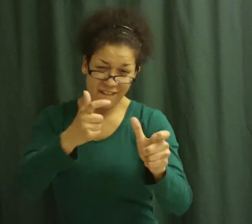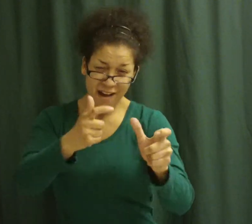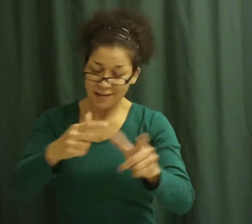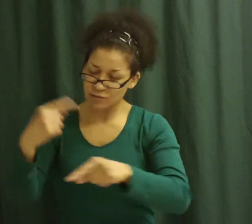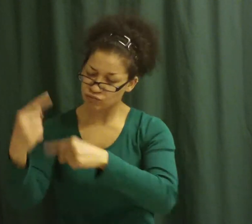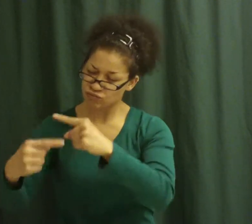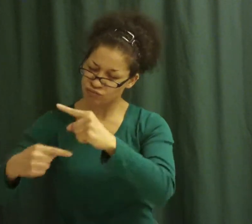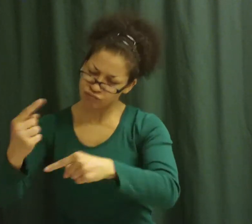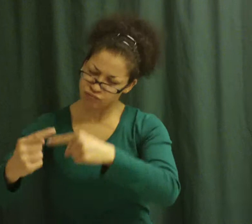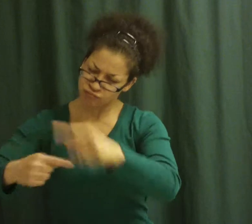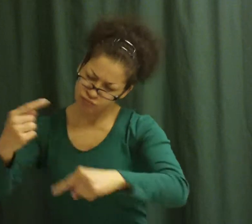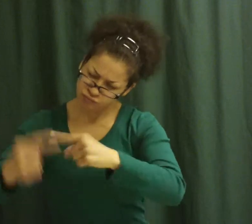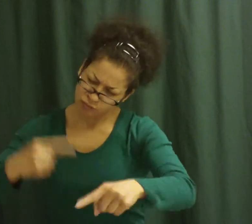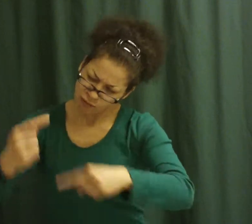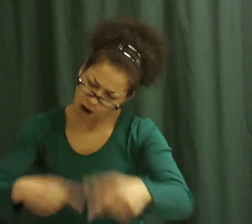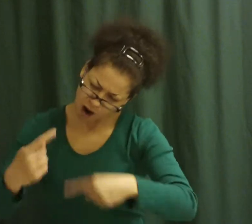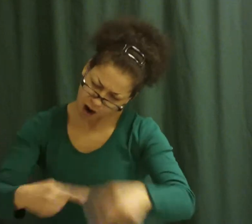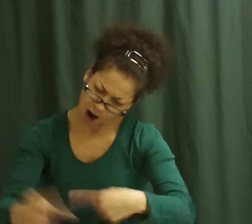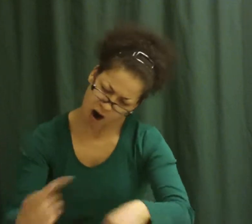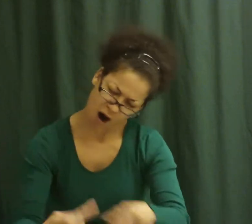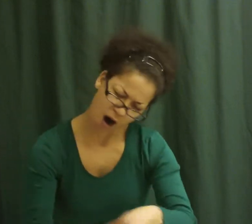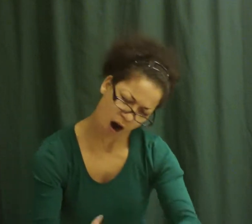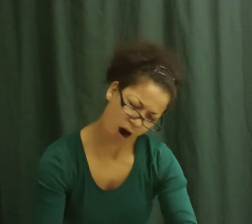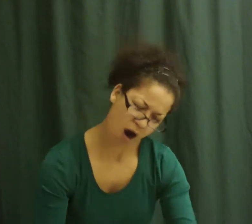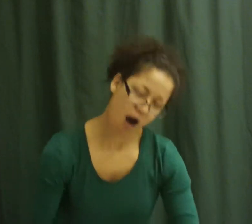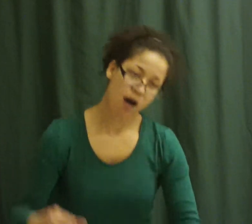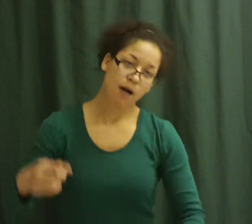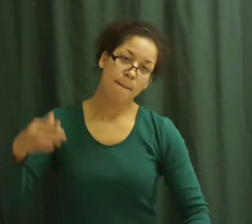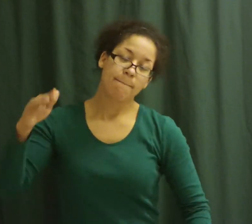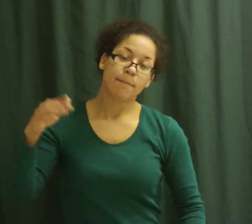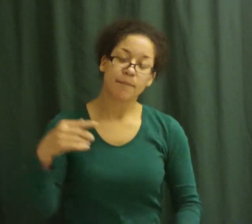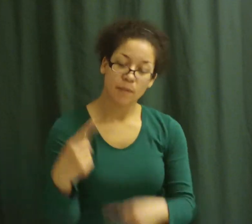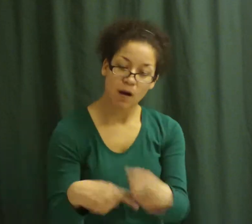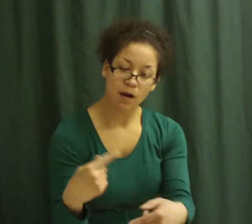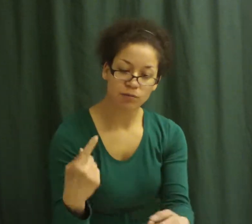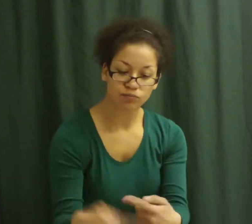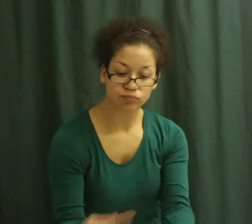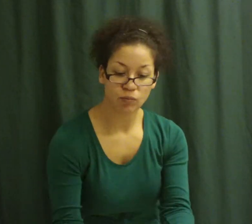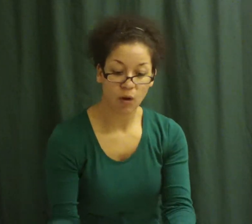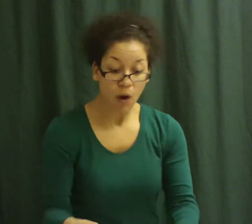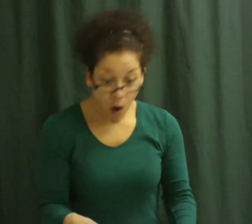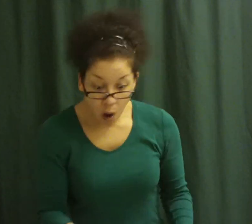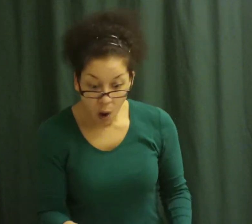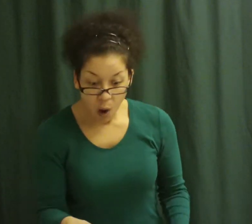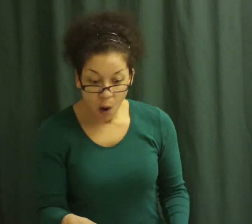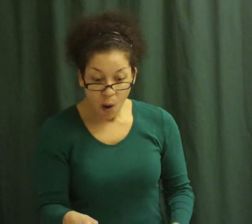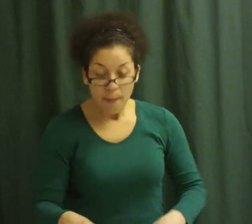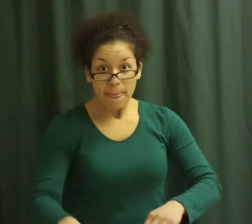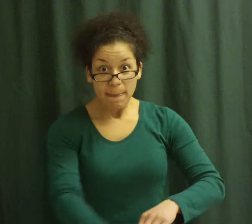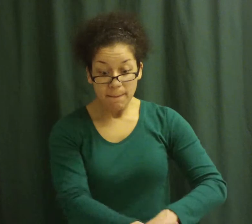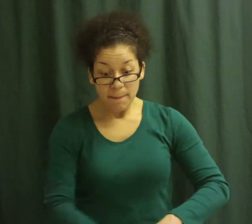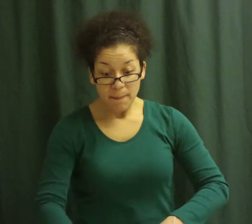they rolled to the very bottom of the hill where the little rectangles were playing.